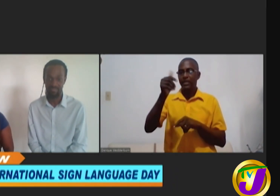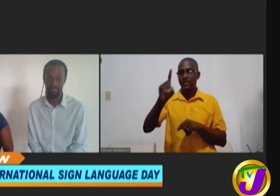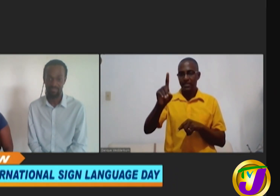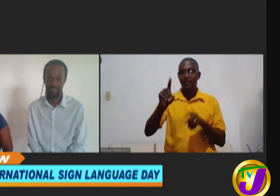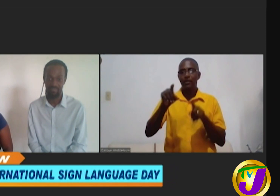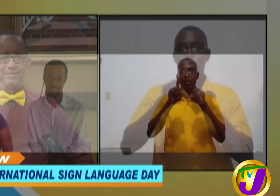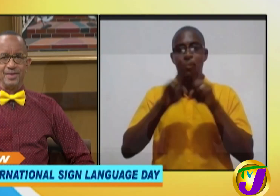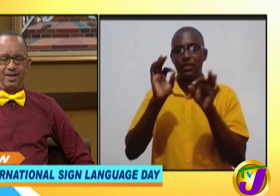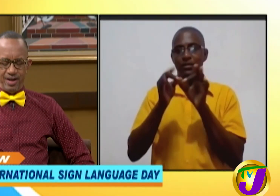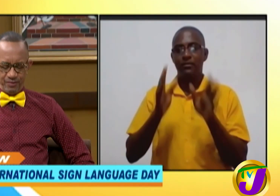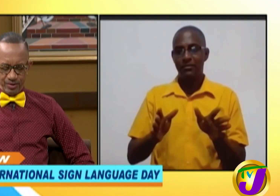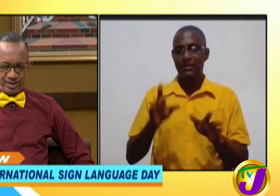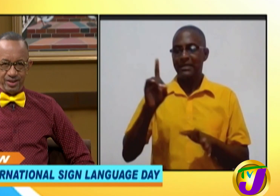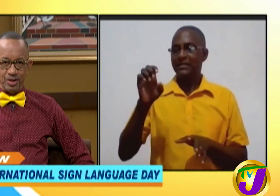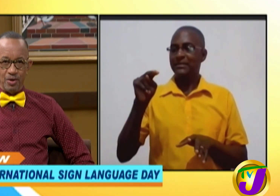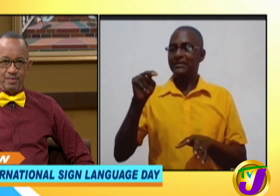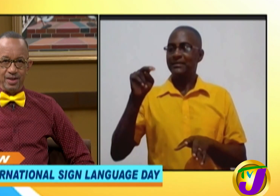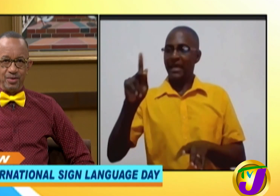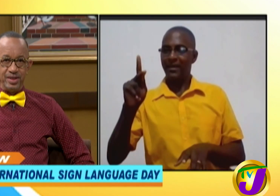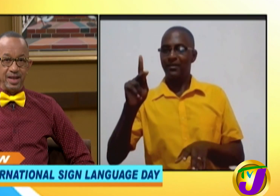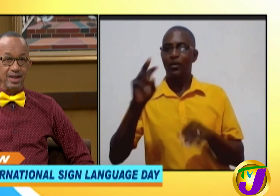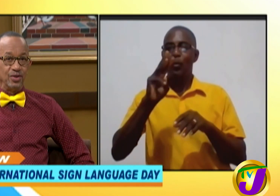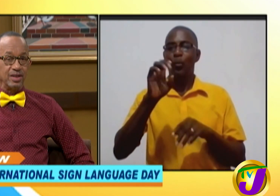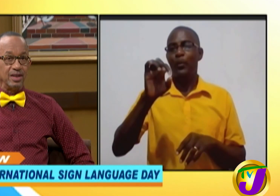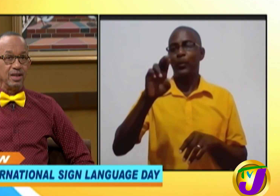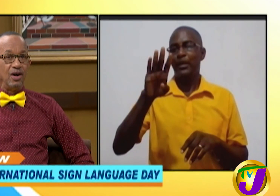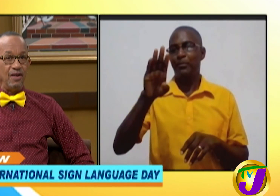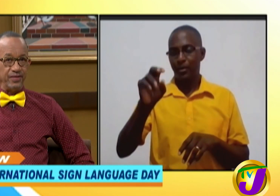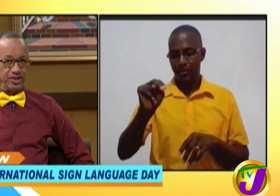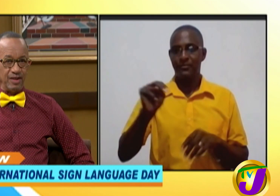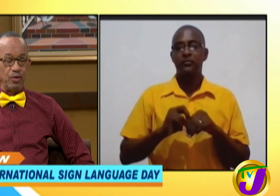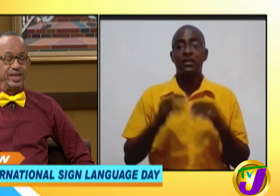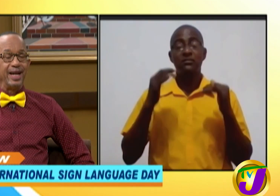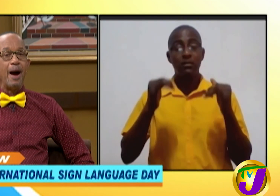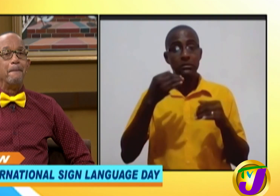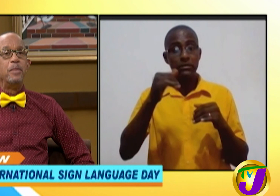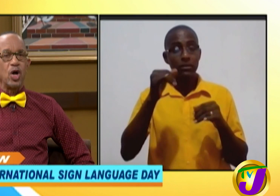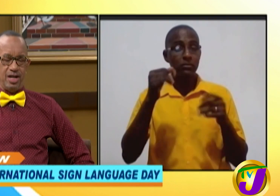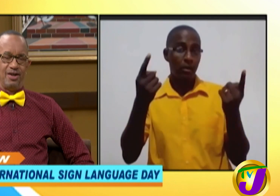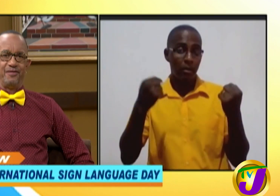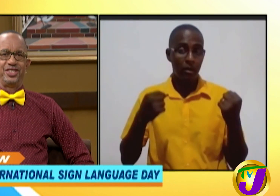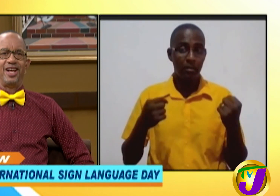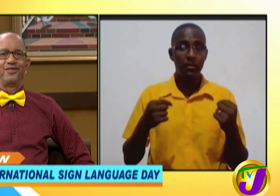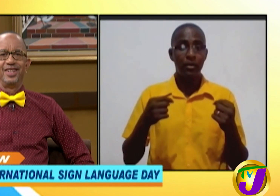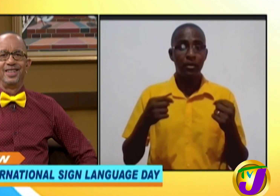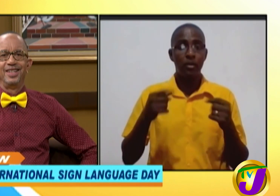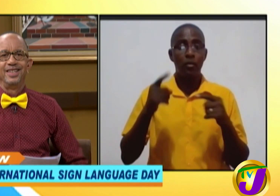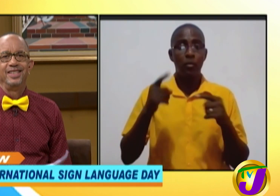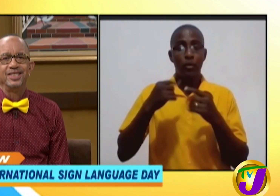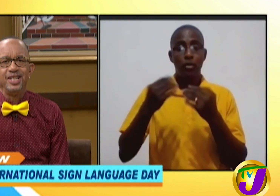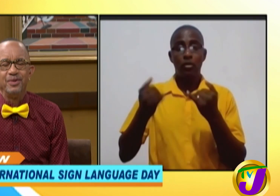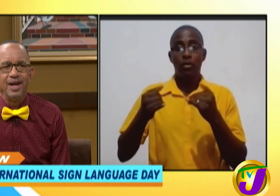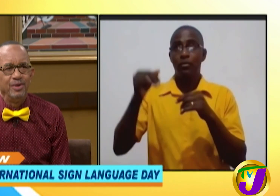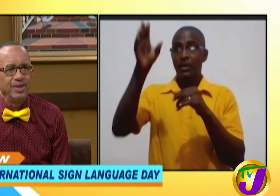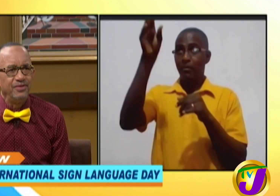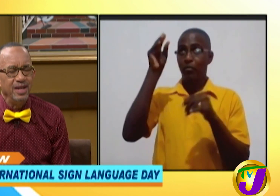Denk Wedderburn. All right, folks, still to come, we take a look off the shelf, or we take a book off the shelf. You need to